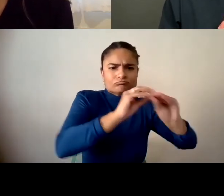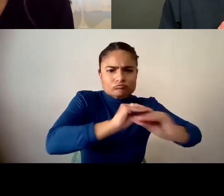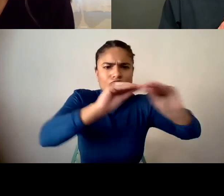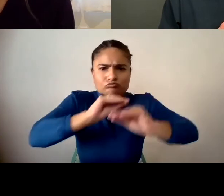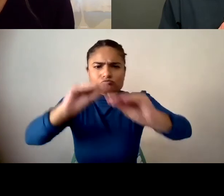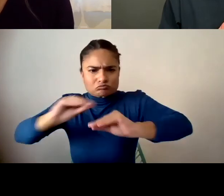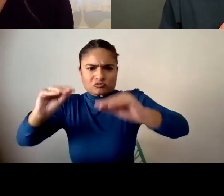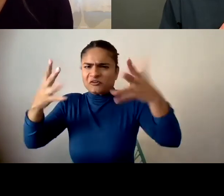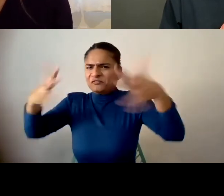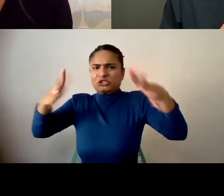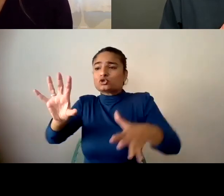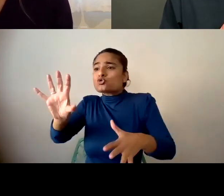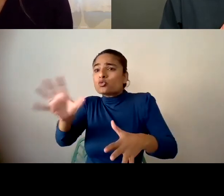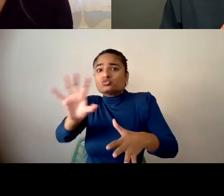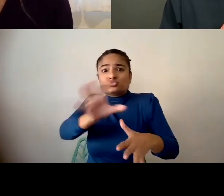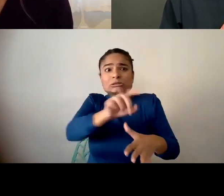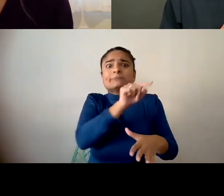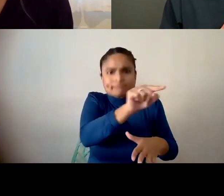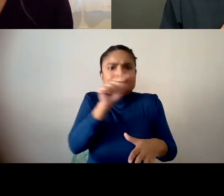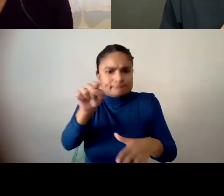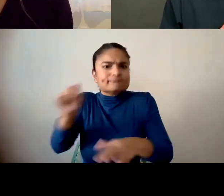countries, but in terms of